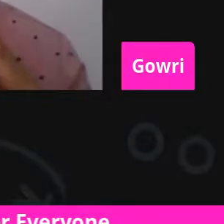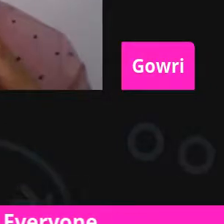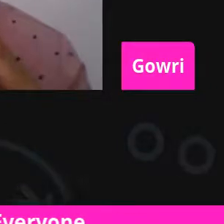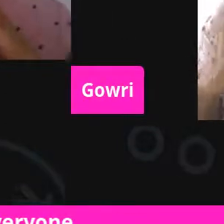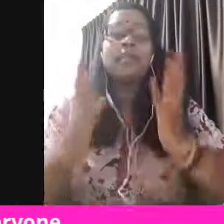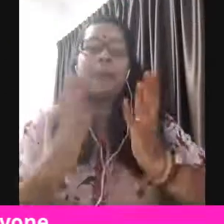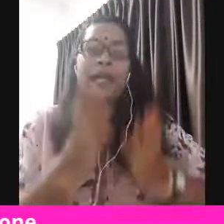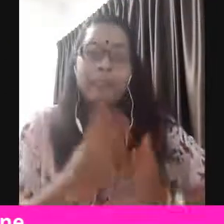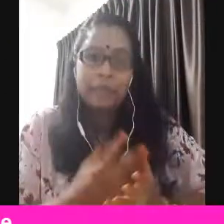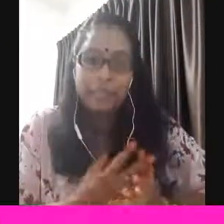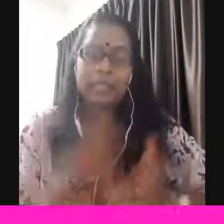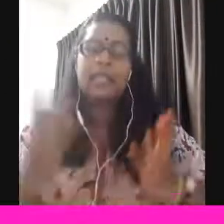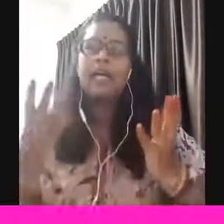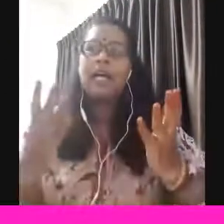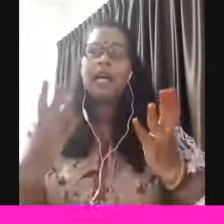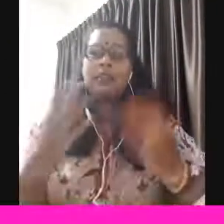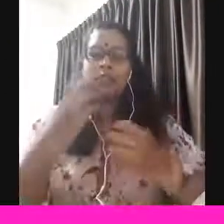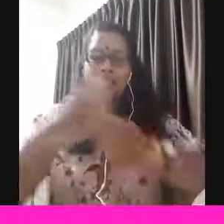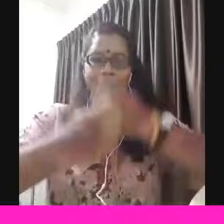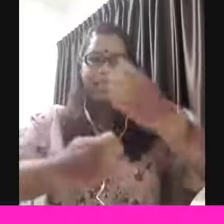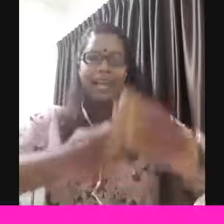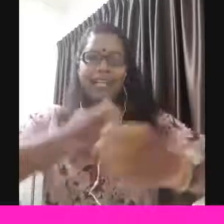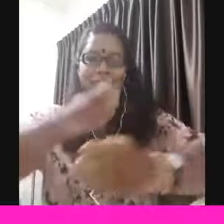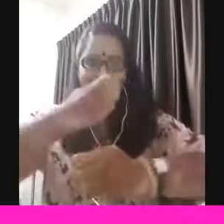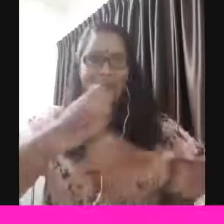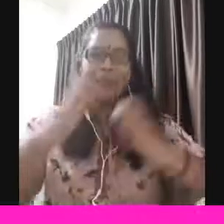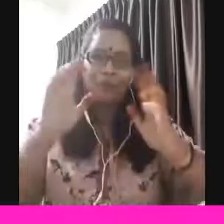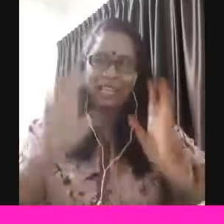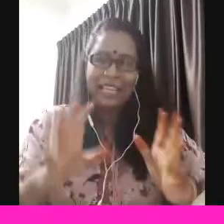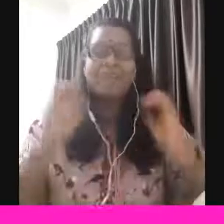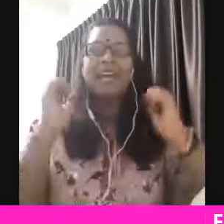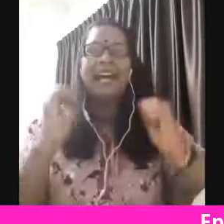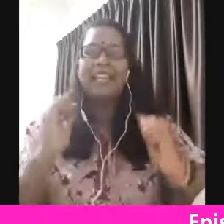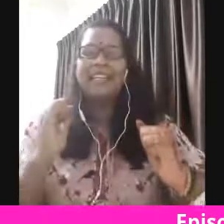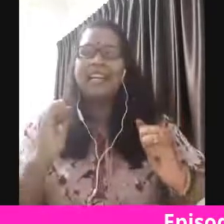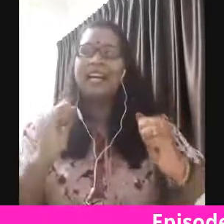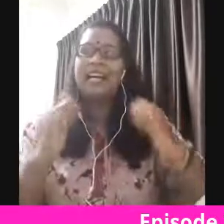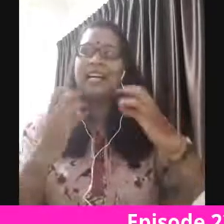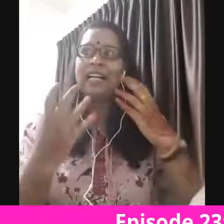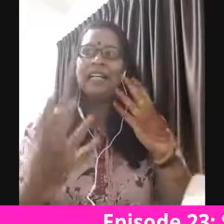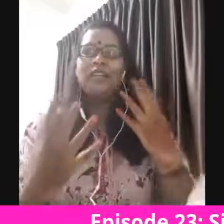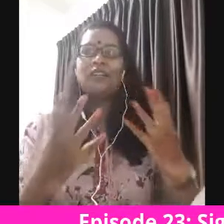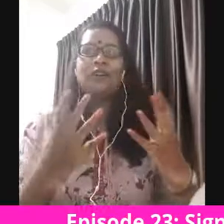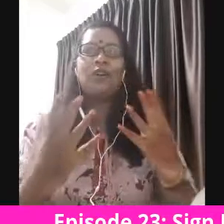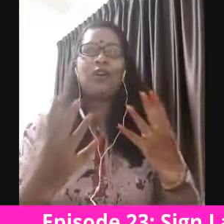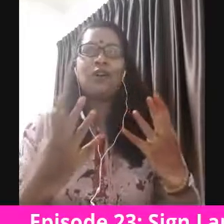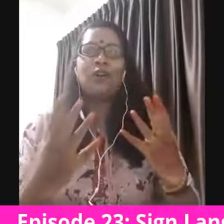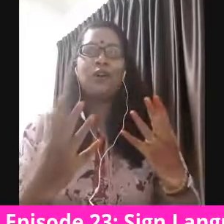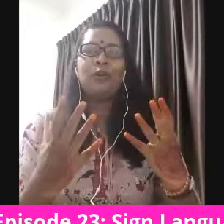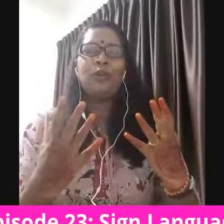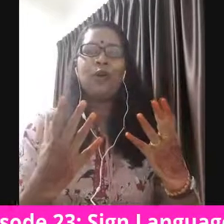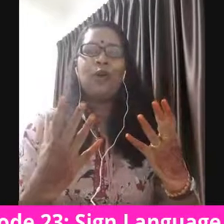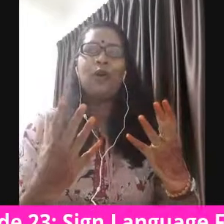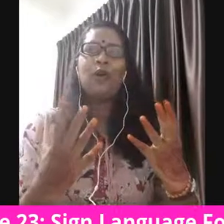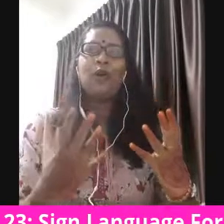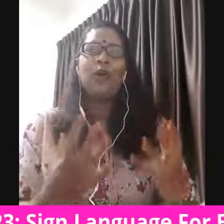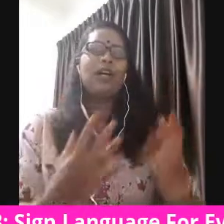like experiment, we got experiment. Okay, and then